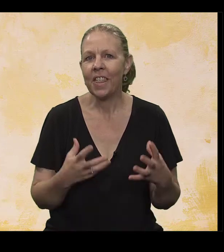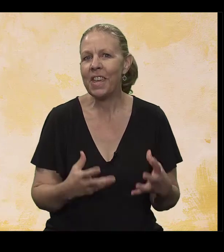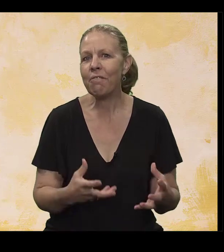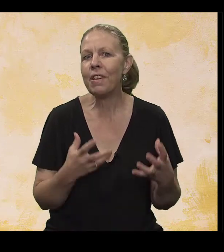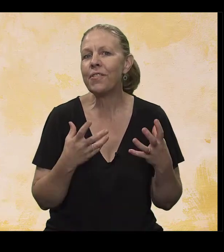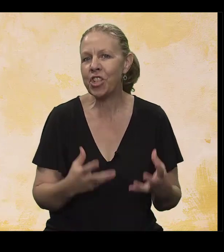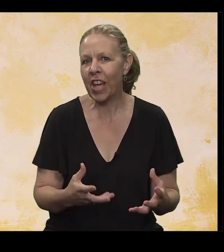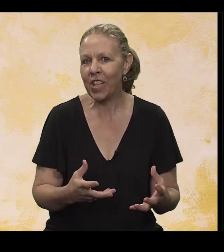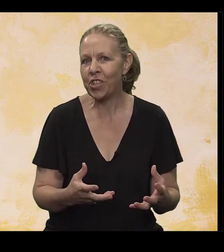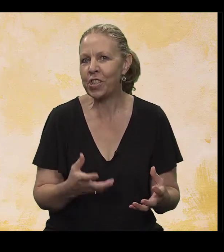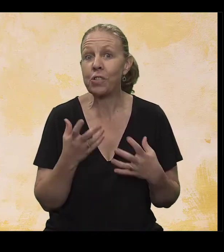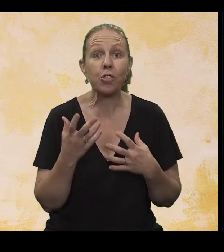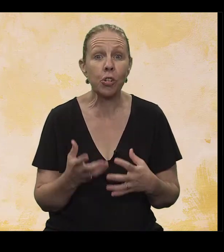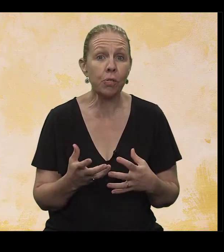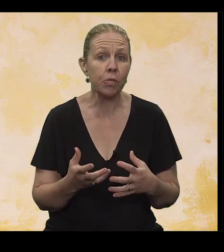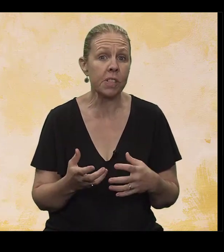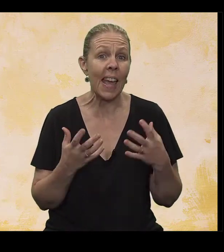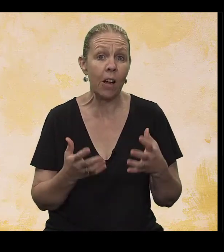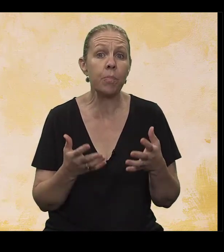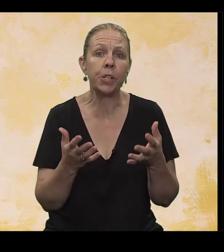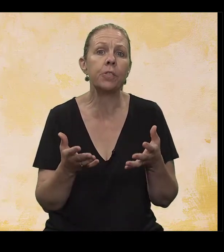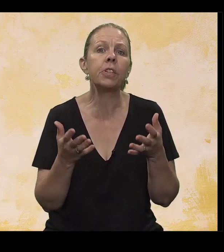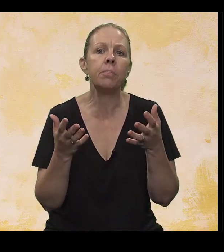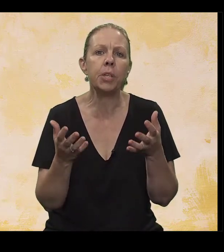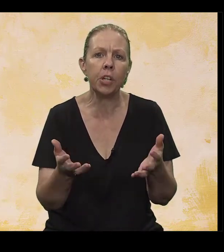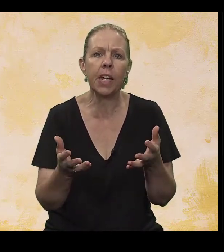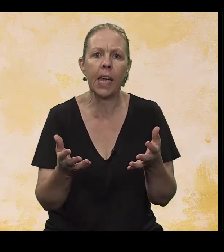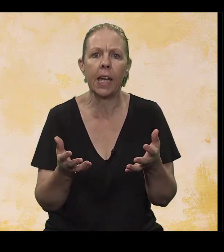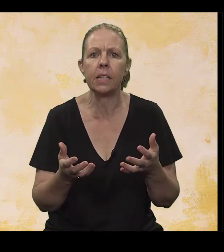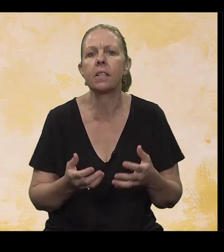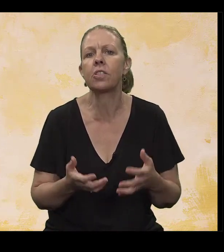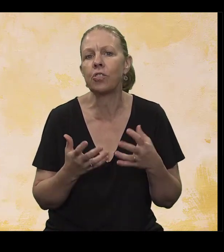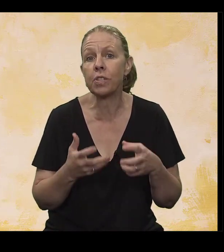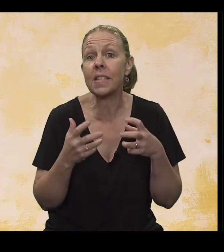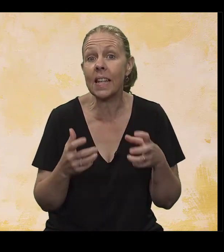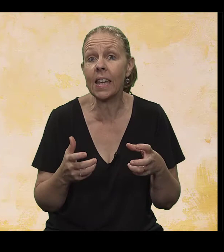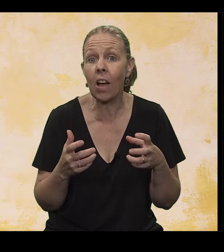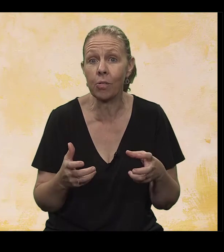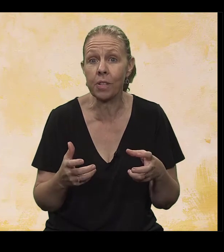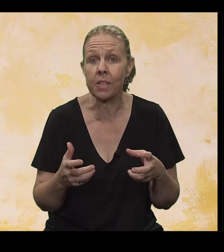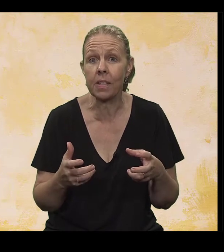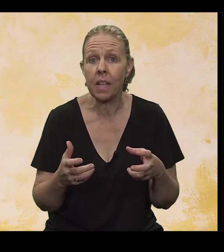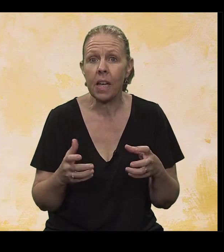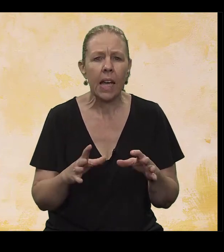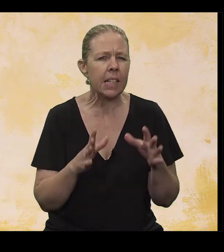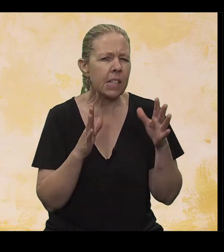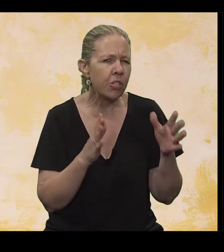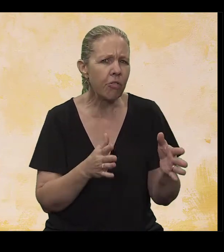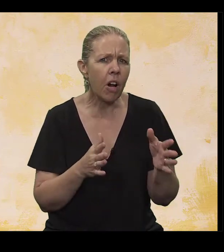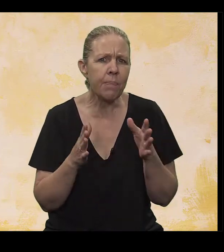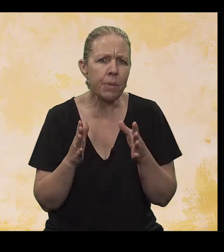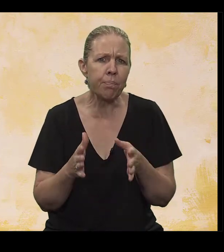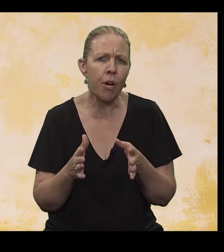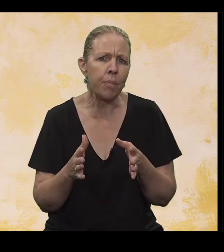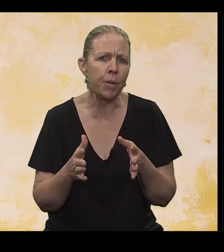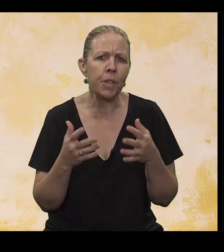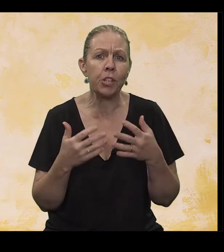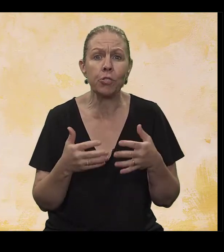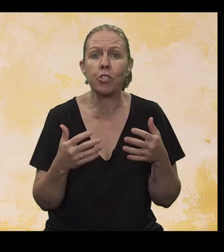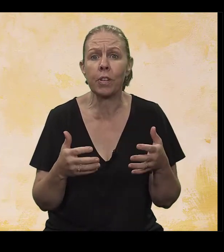A theory of change is a tool to help you communicate to your stakeholders and describe the problem that you're trying